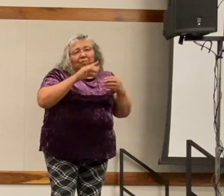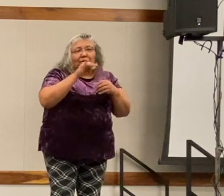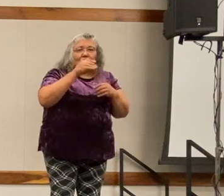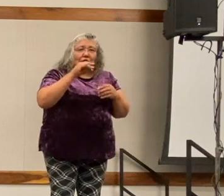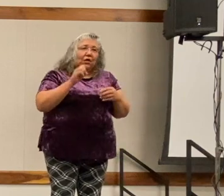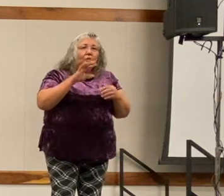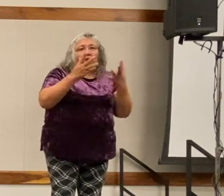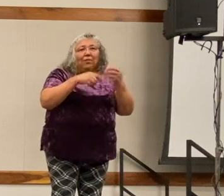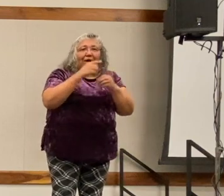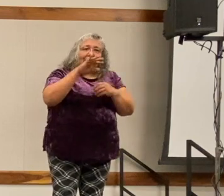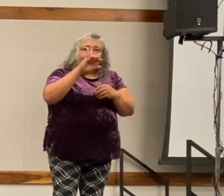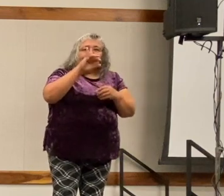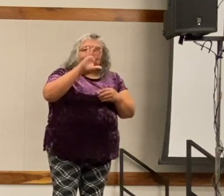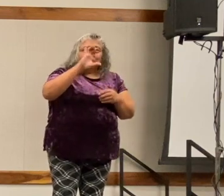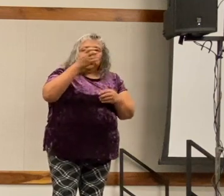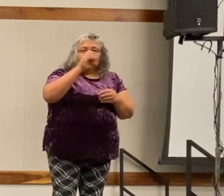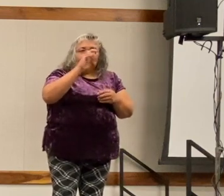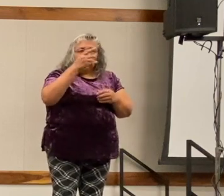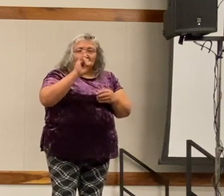about Chachi?